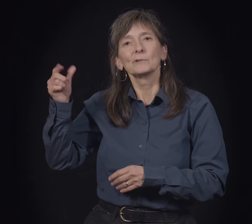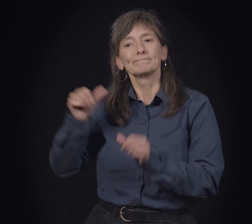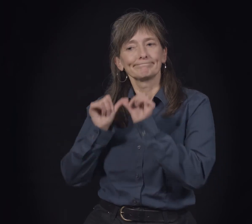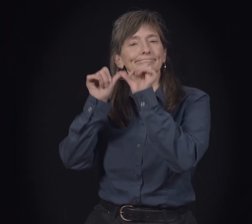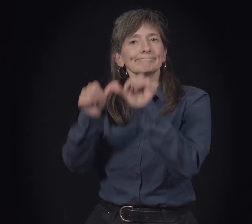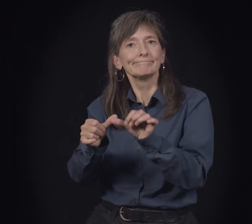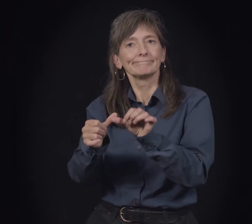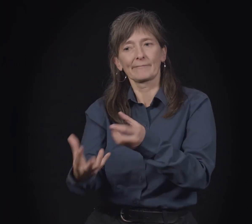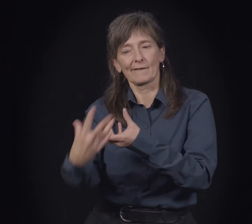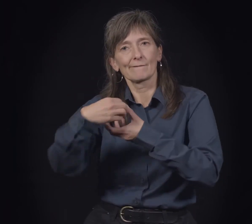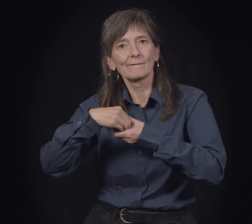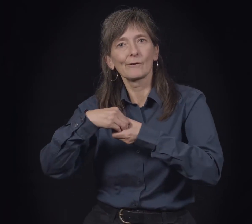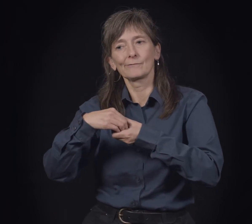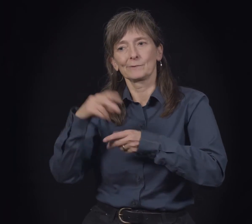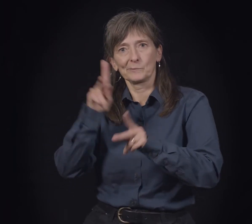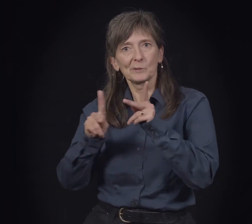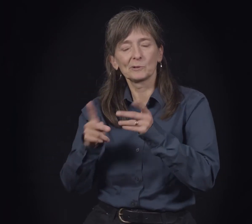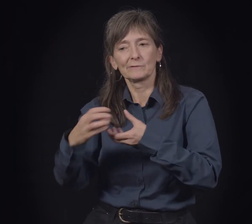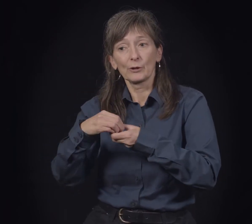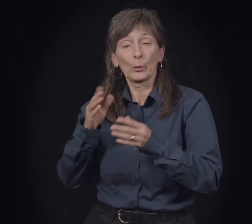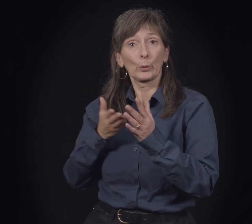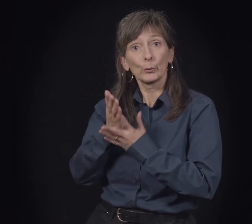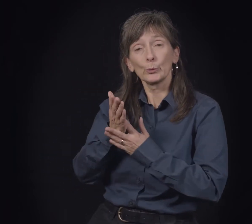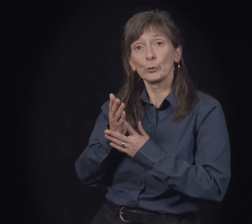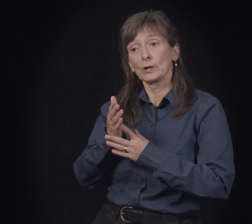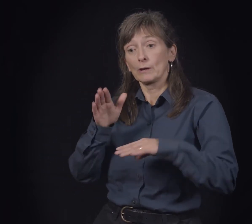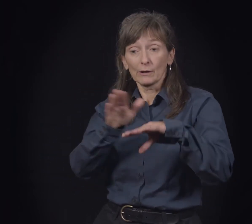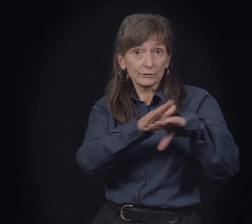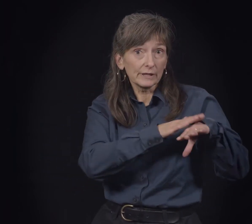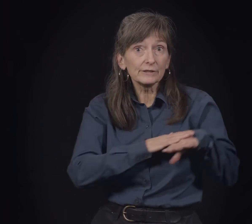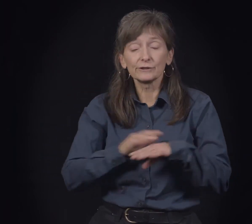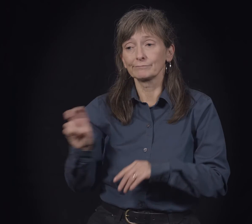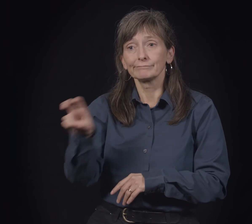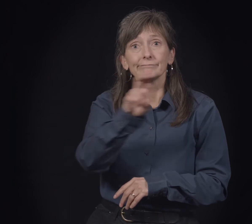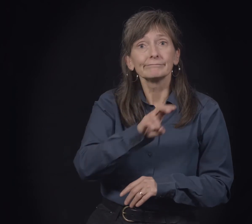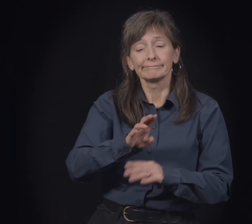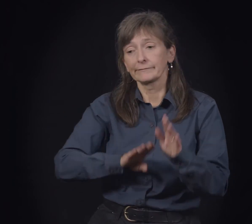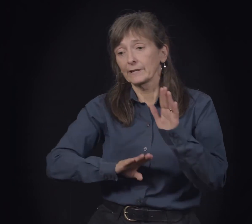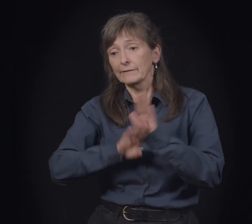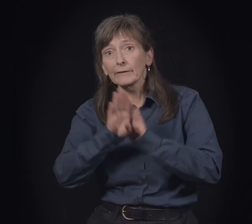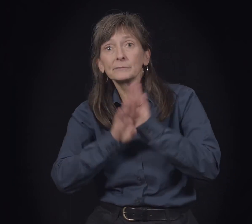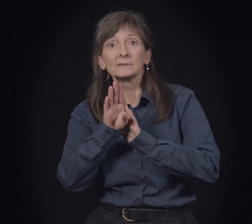with individuals with lived experience throughout the consultation, design,